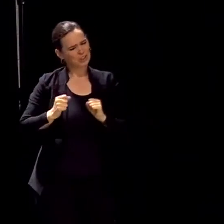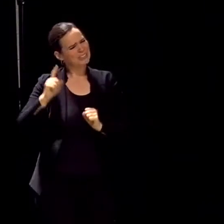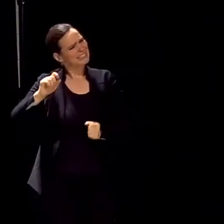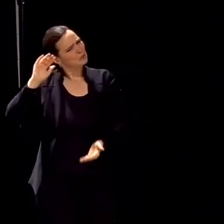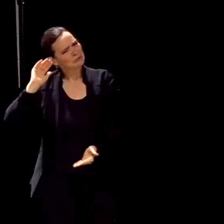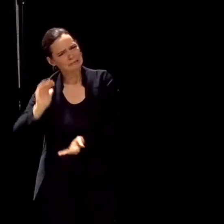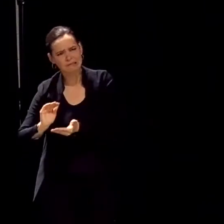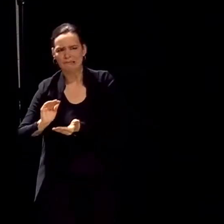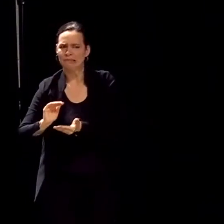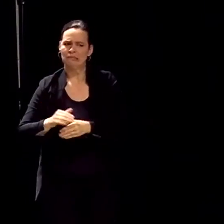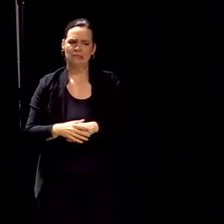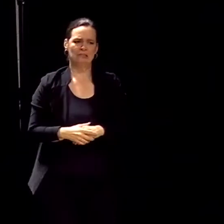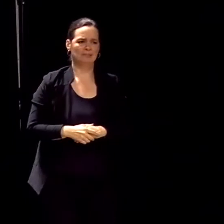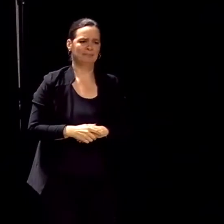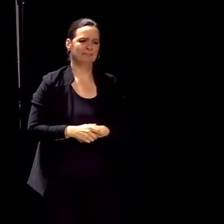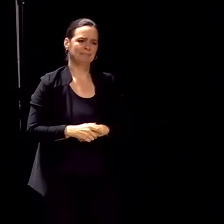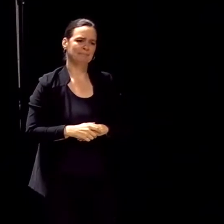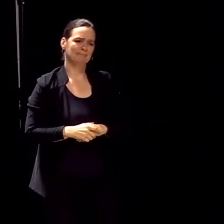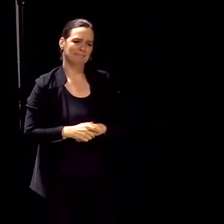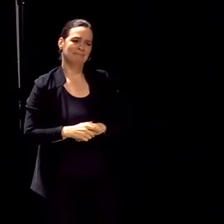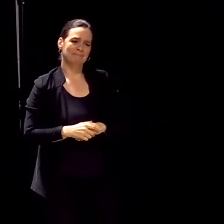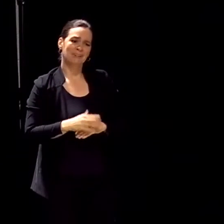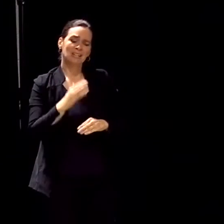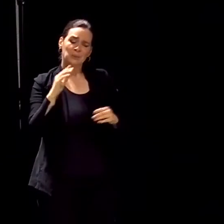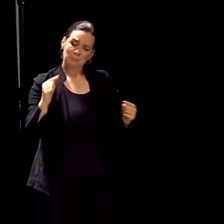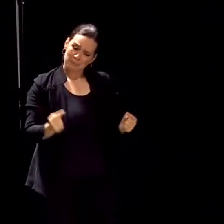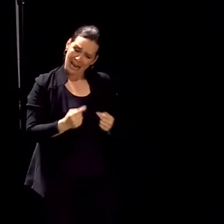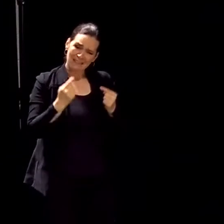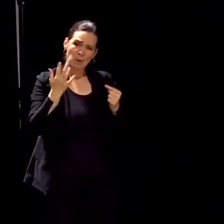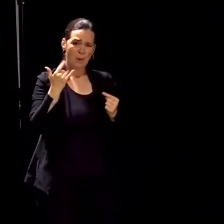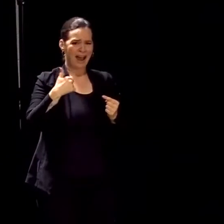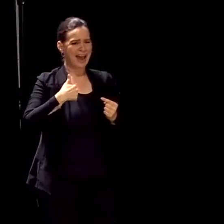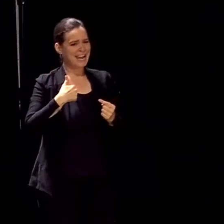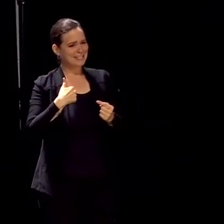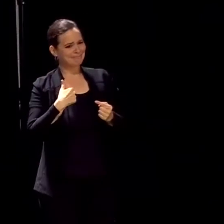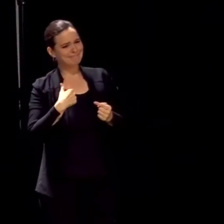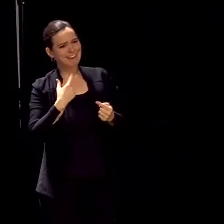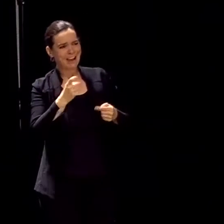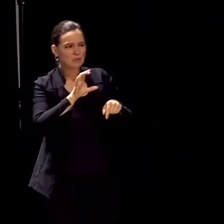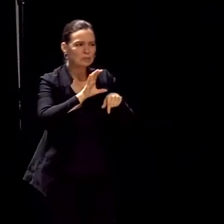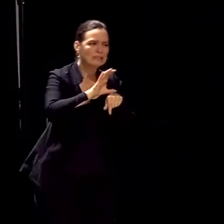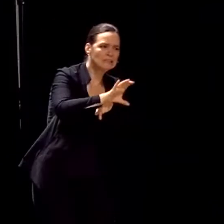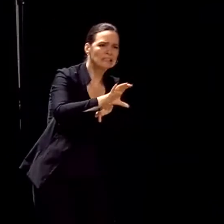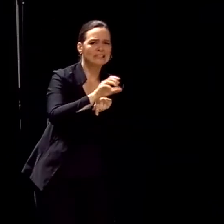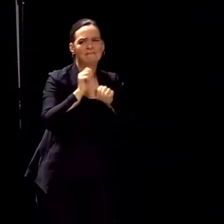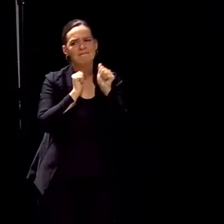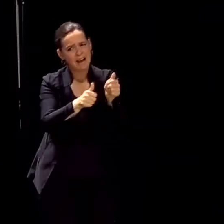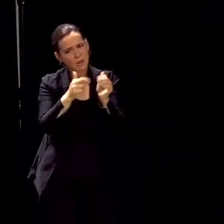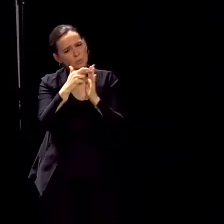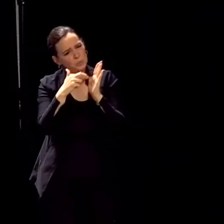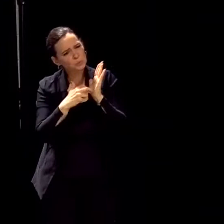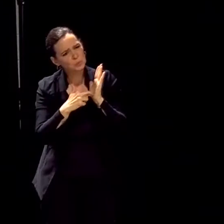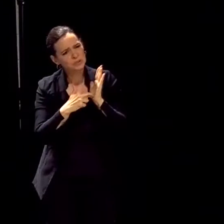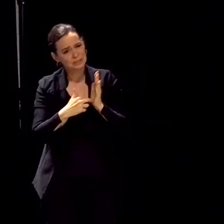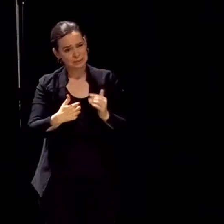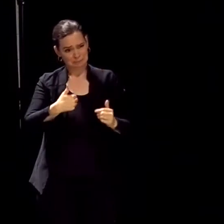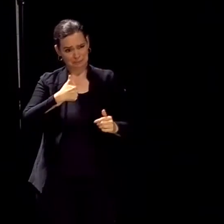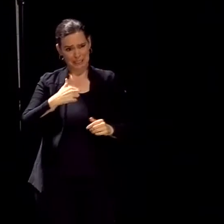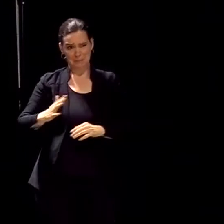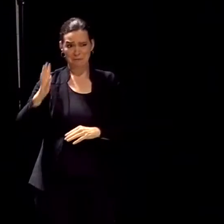So it is painful for me to be talking about enforcing these things that I was the strongest advocate for to open up